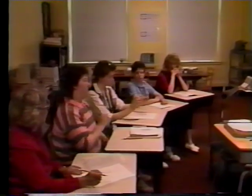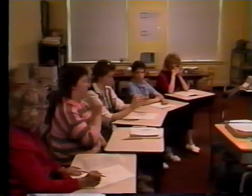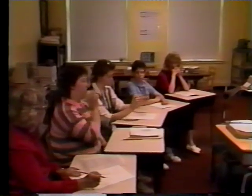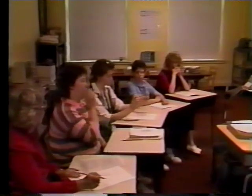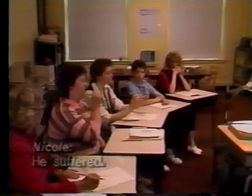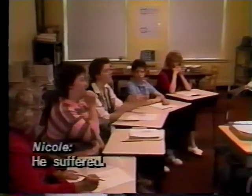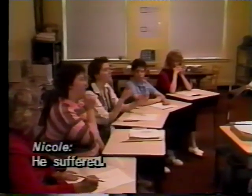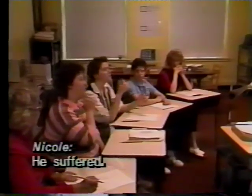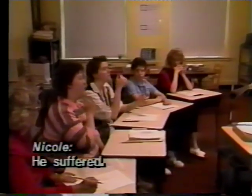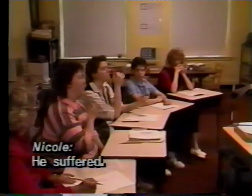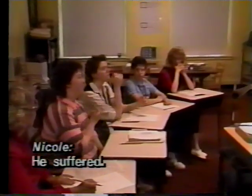Be stubborn.